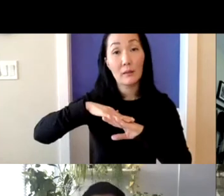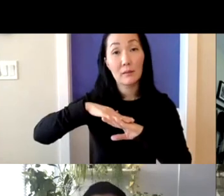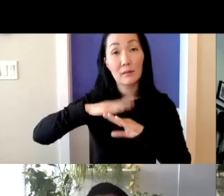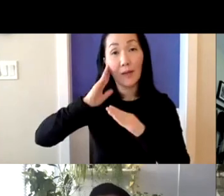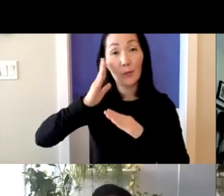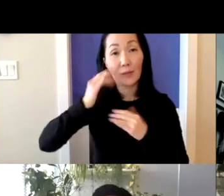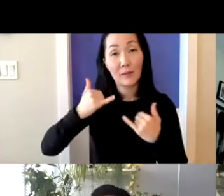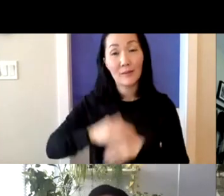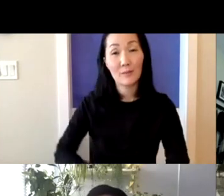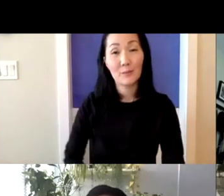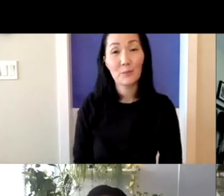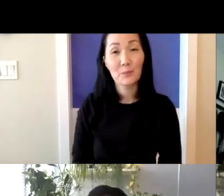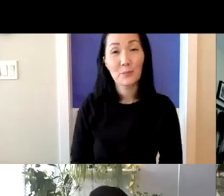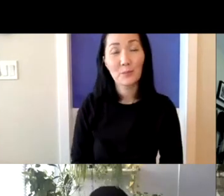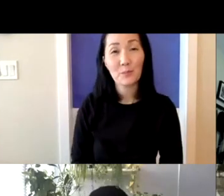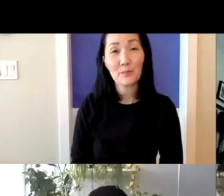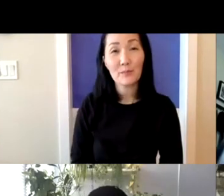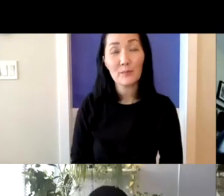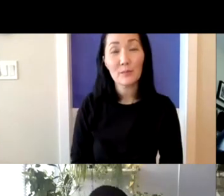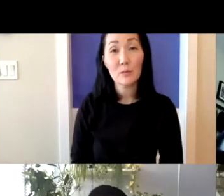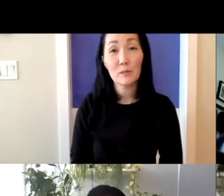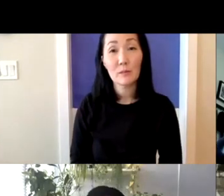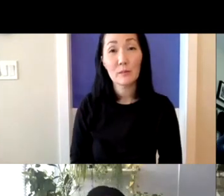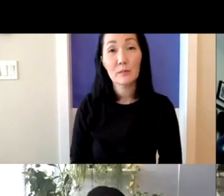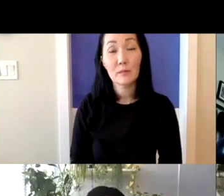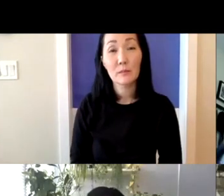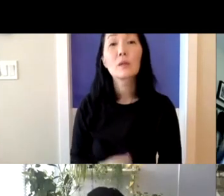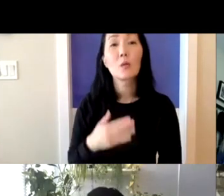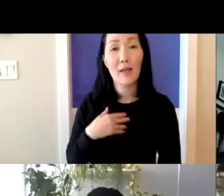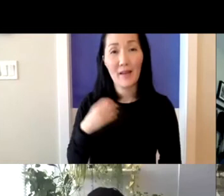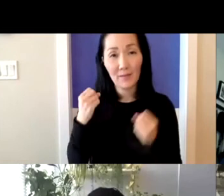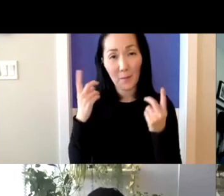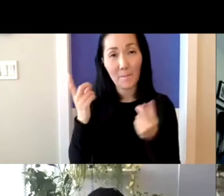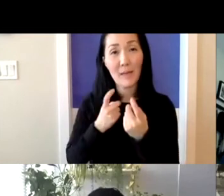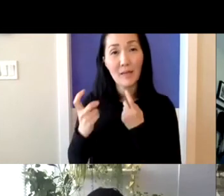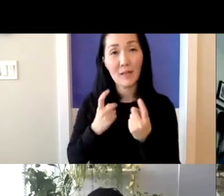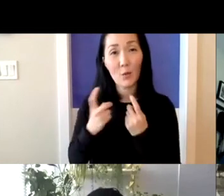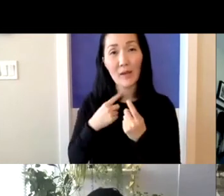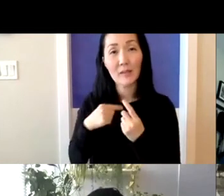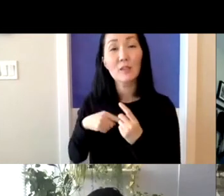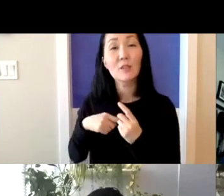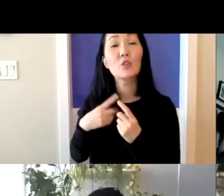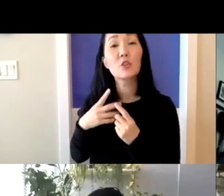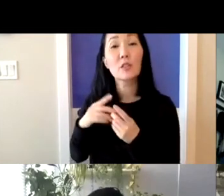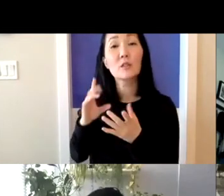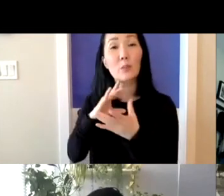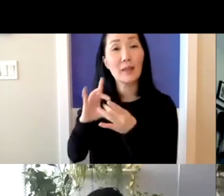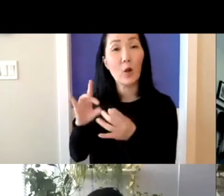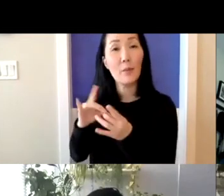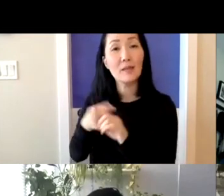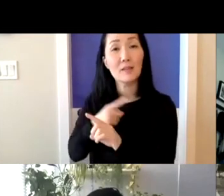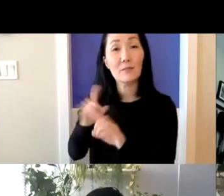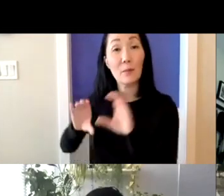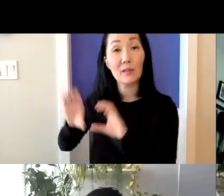Great. And I think the first thing, we have a number of questions that have come in through the Q&A, but first we wanted to give you all an